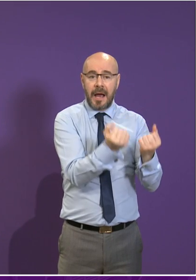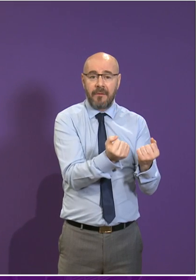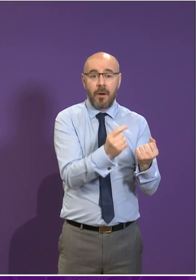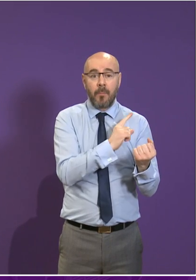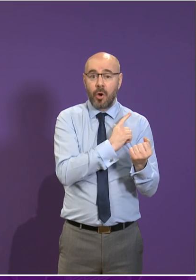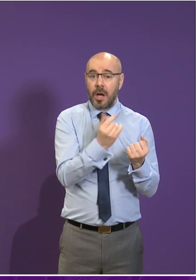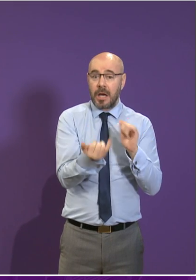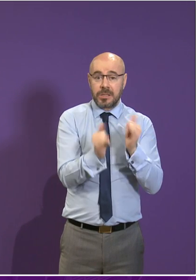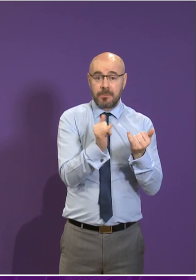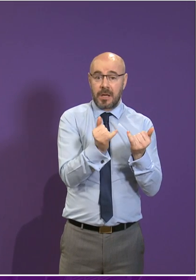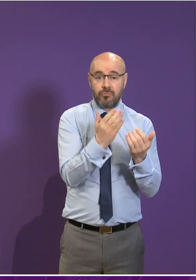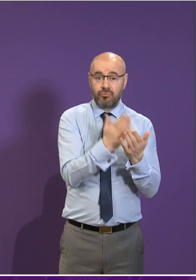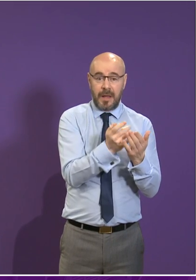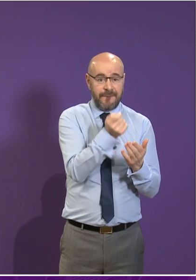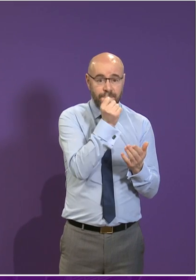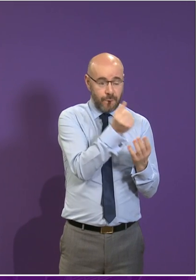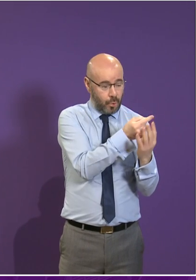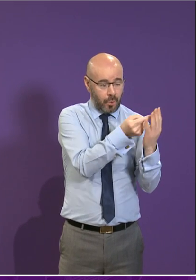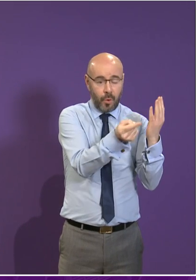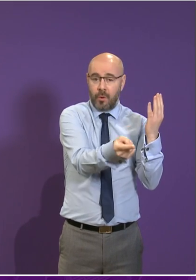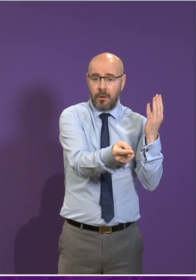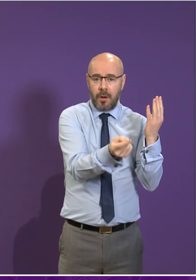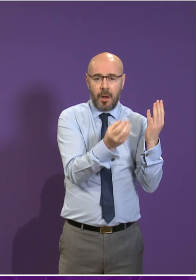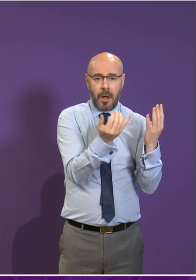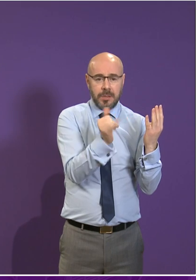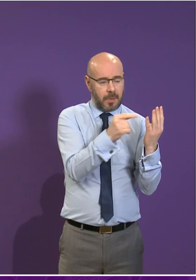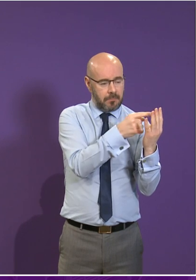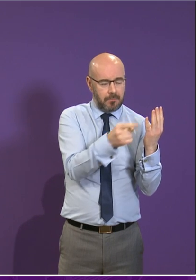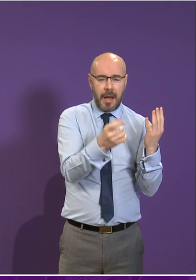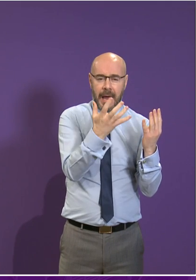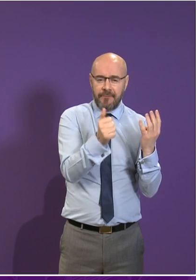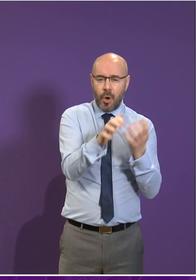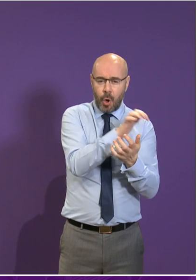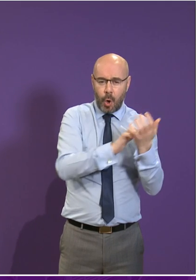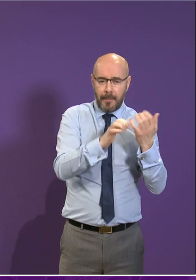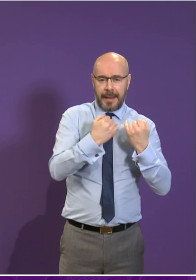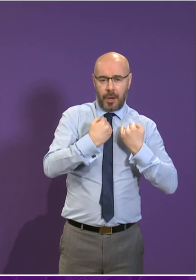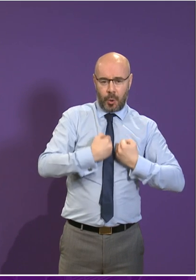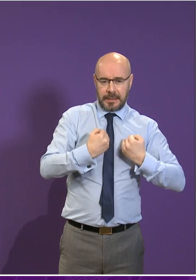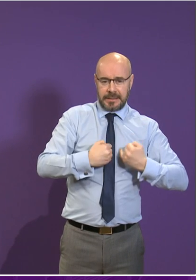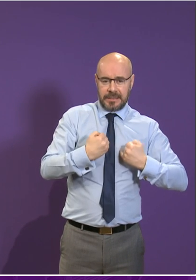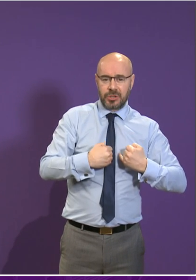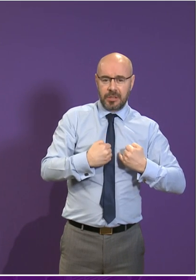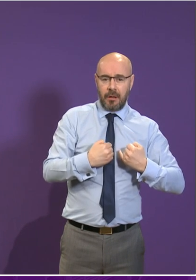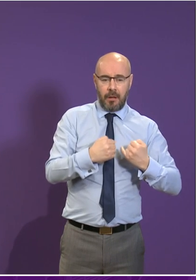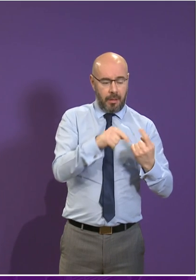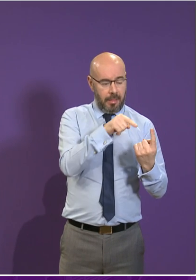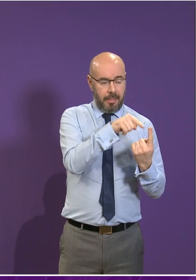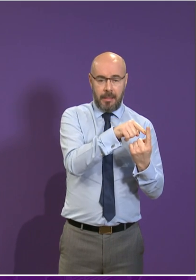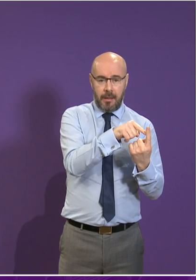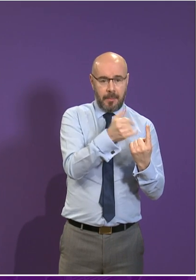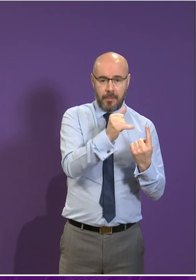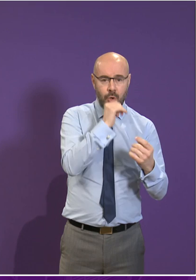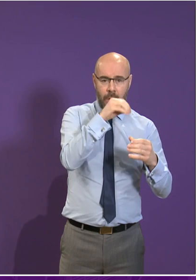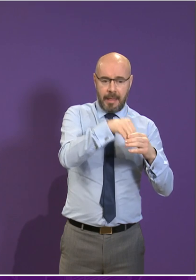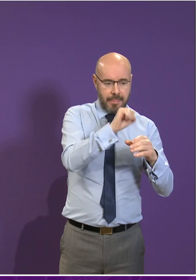small numbers, because it's people with complex conditions or combinations of conditions which might not appear in that department of